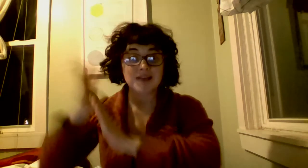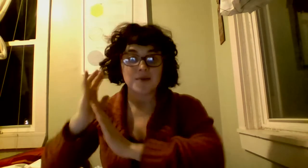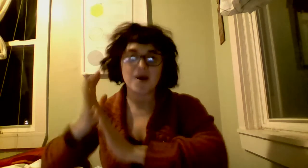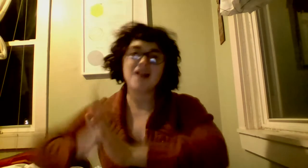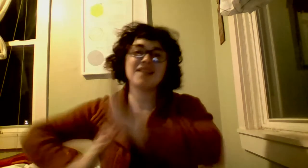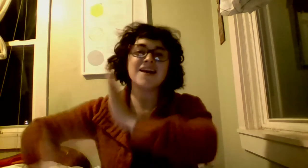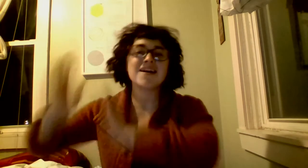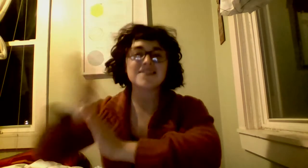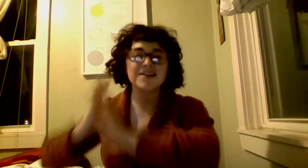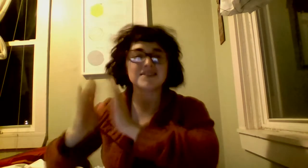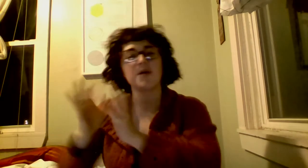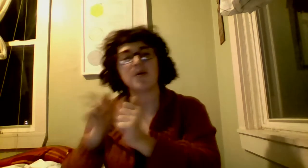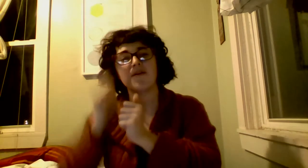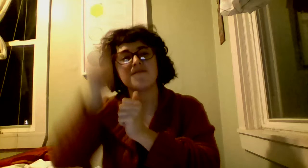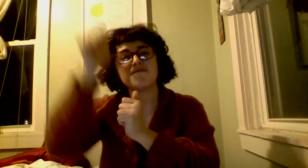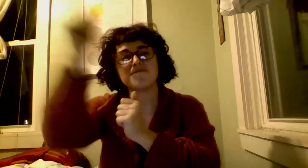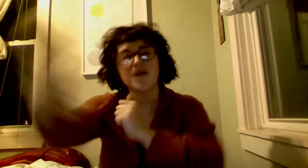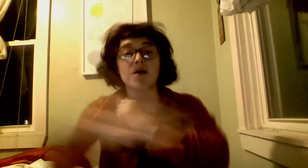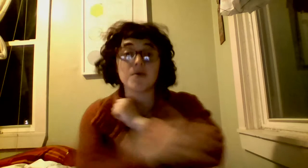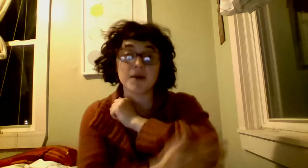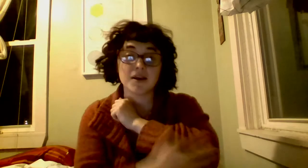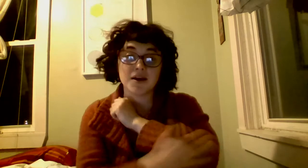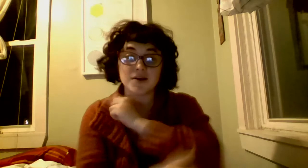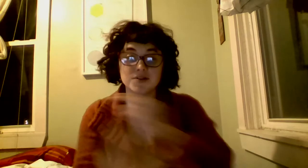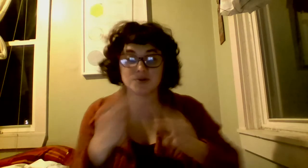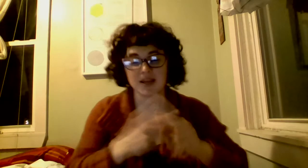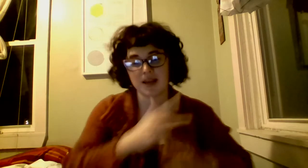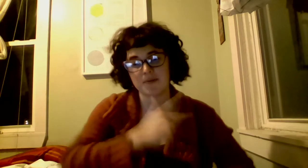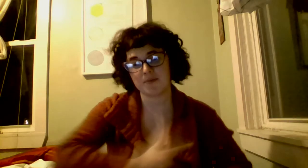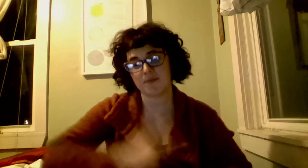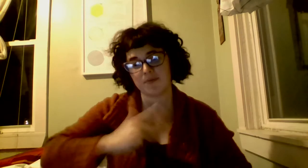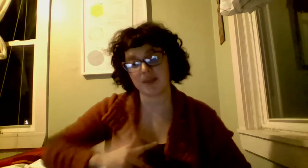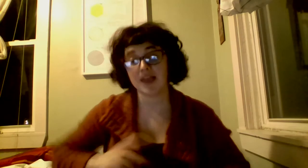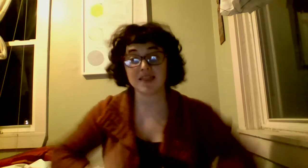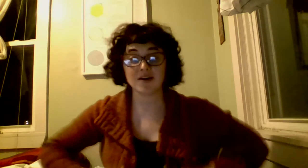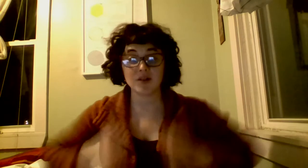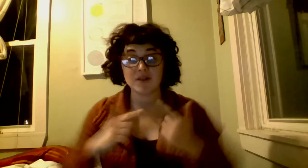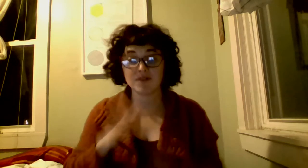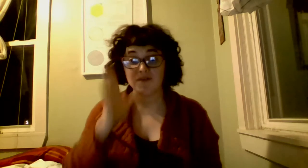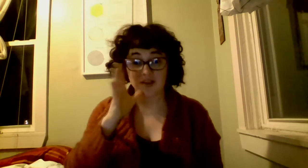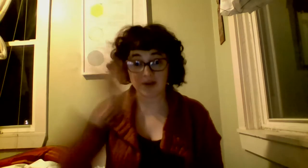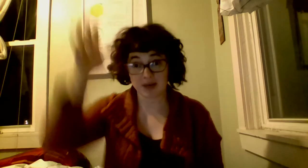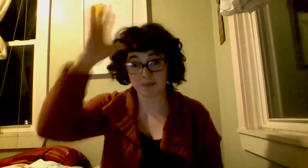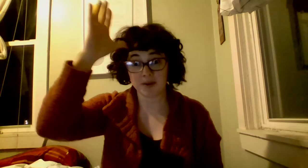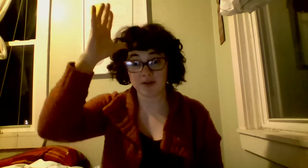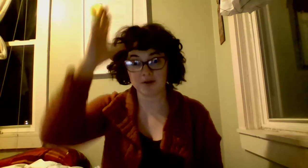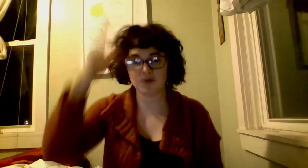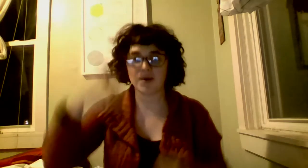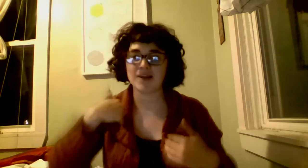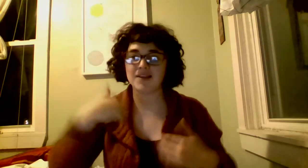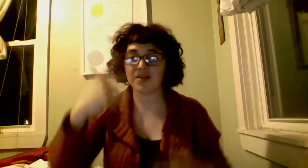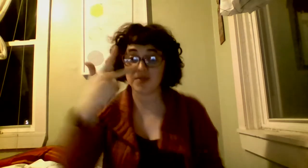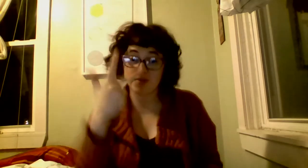far, far away country called Norway, there lived a father and a mother who had 3 sons. The father was a woodcutter. He had a great